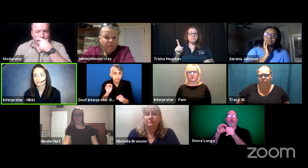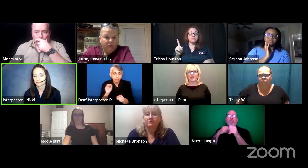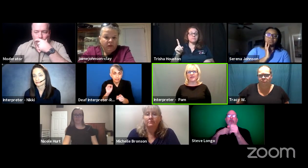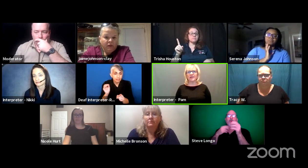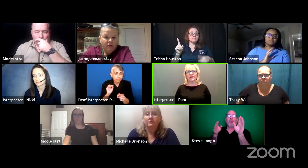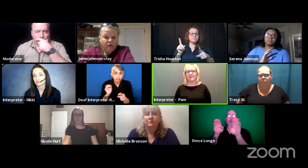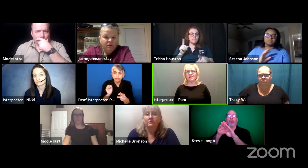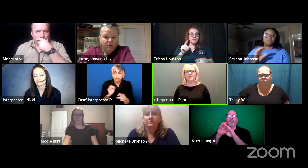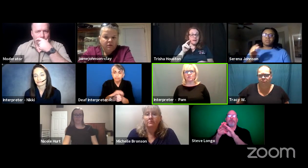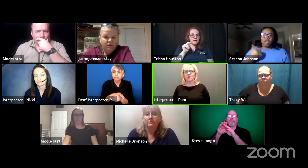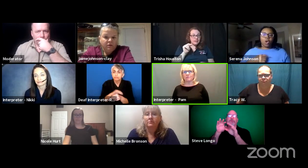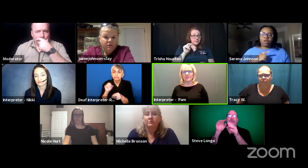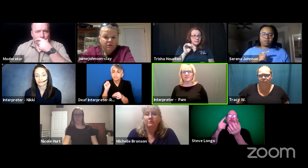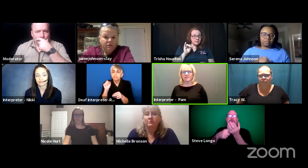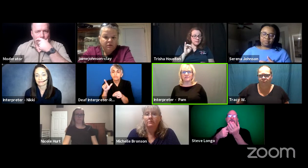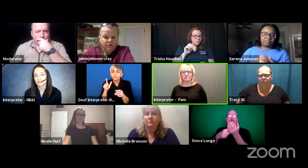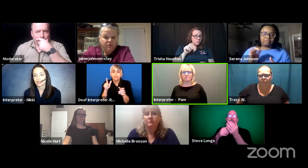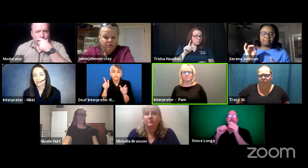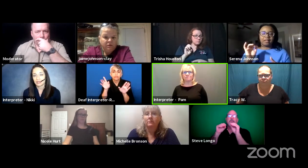Serena, any thoughts or comments?